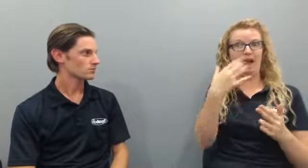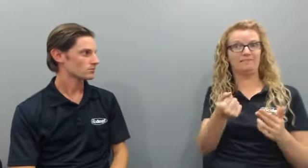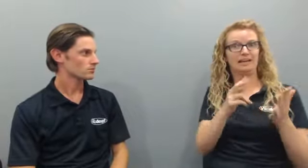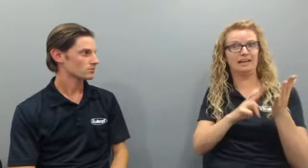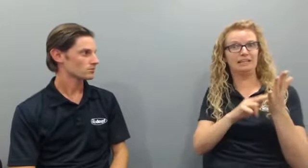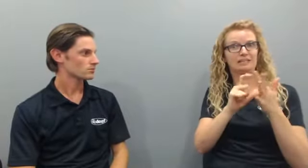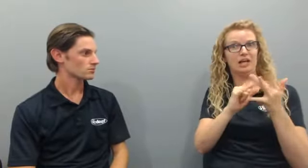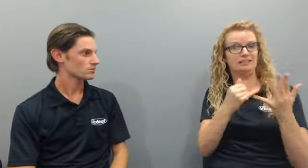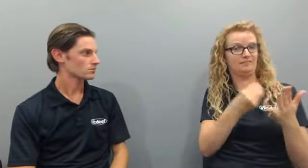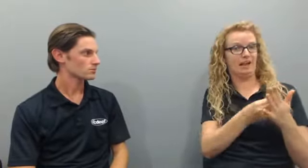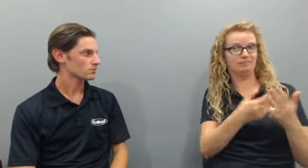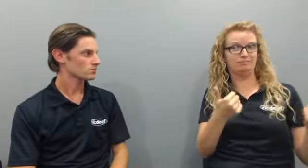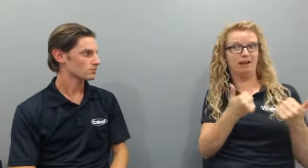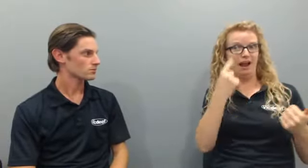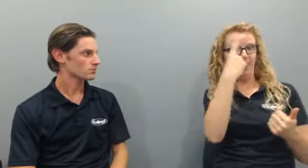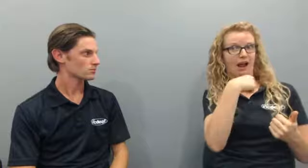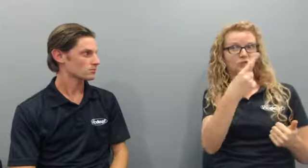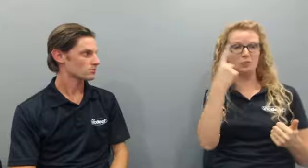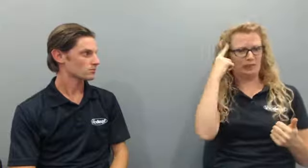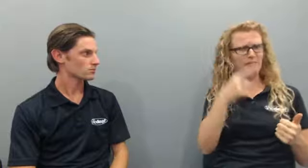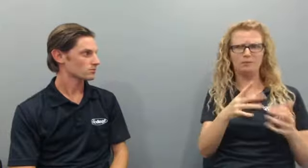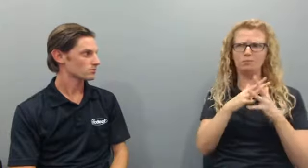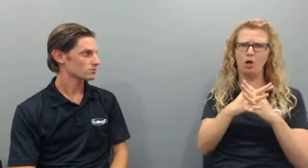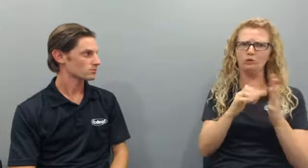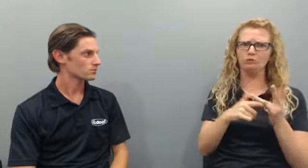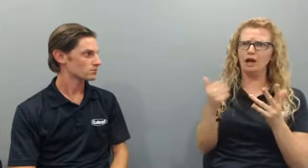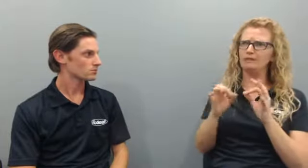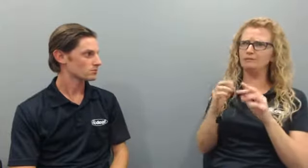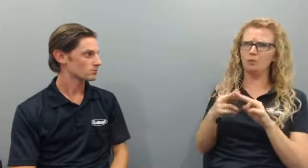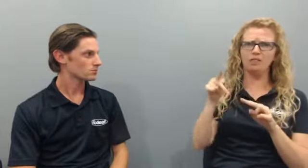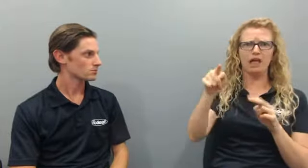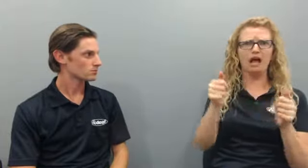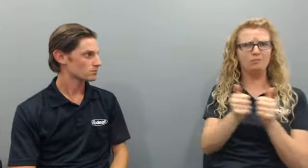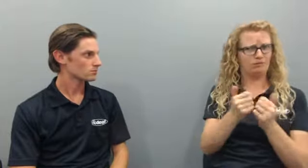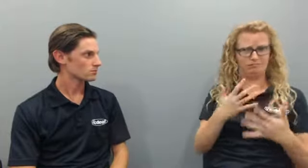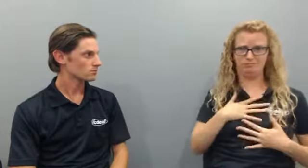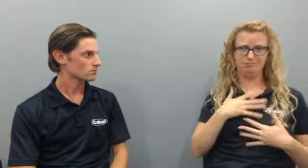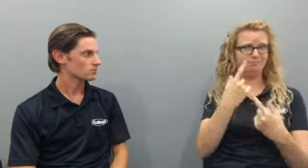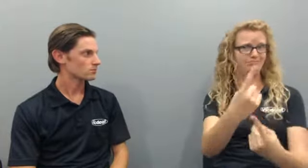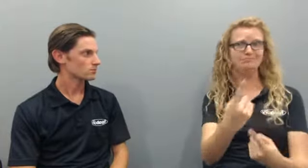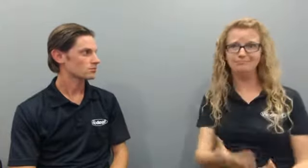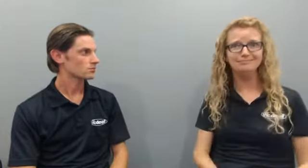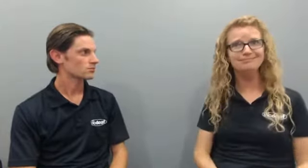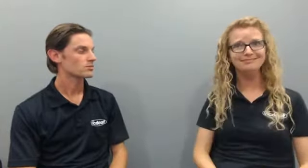them to have those conversations. If you have NDIS funds and you have the hours in your package